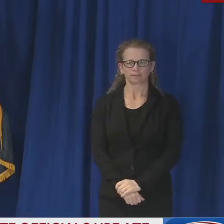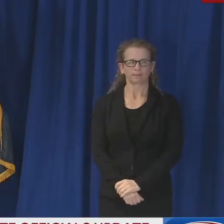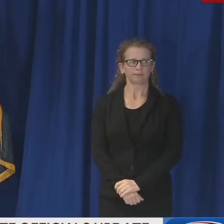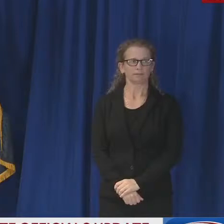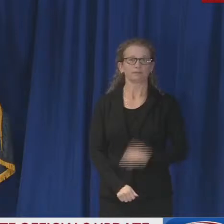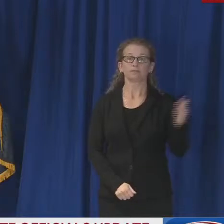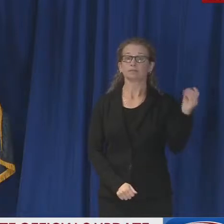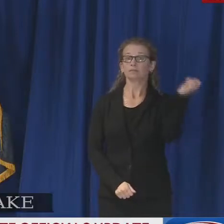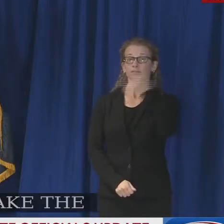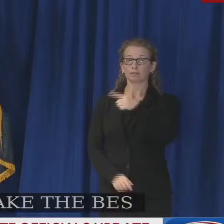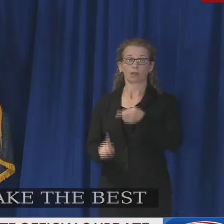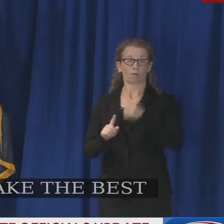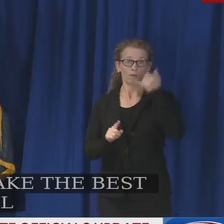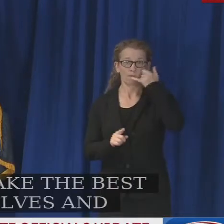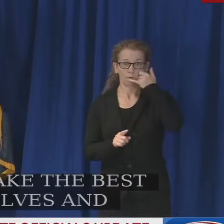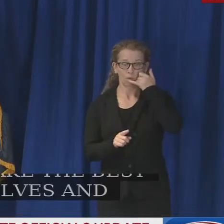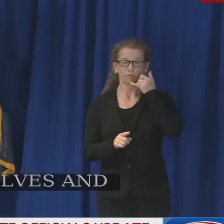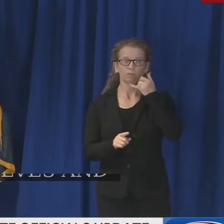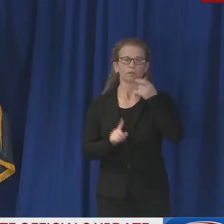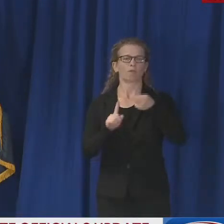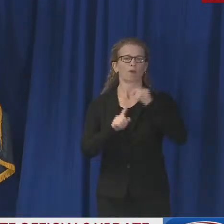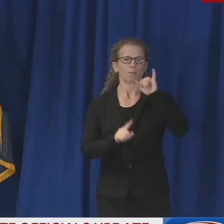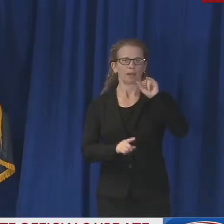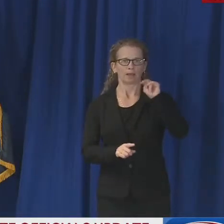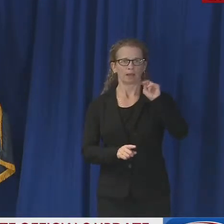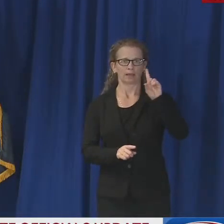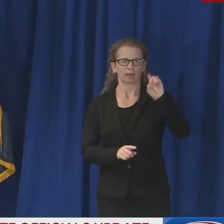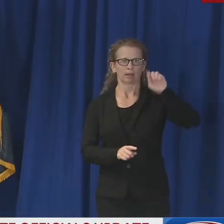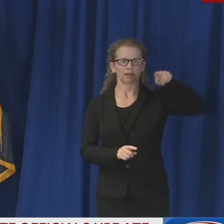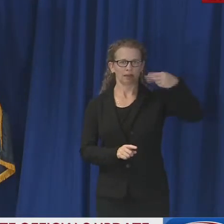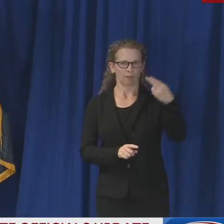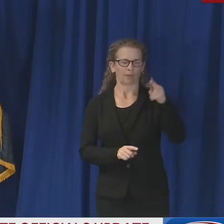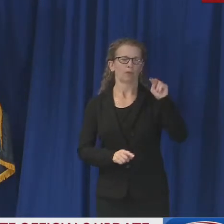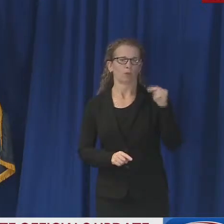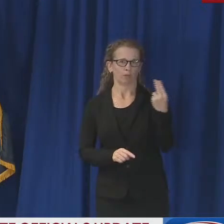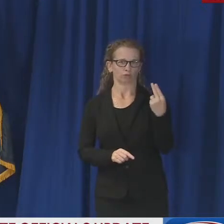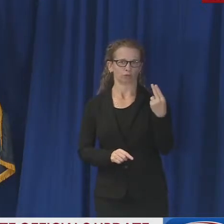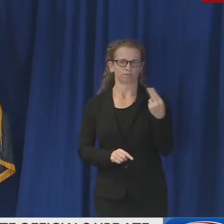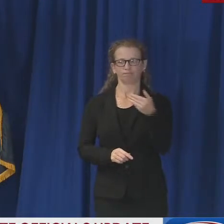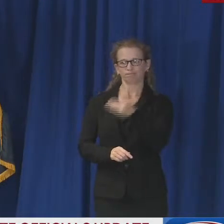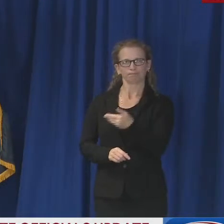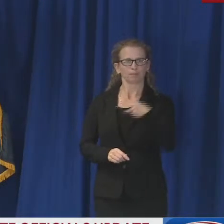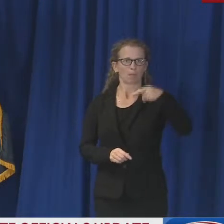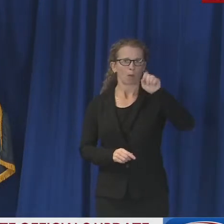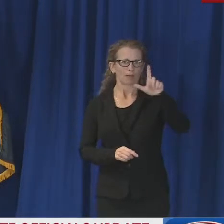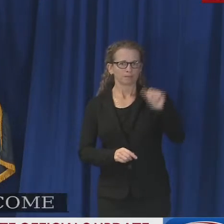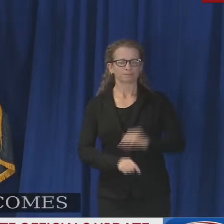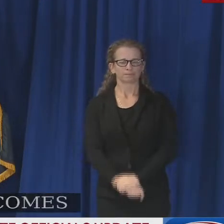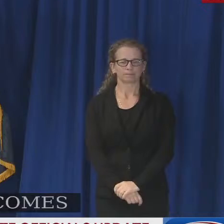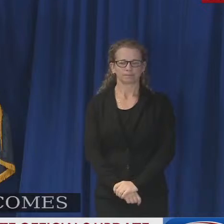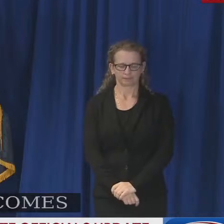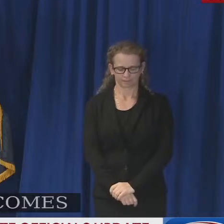And the next question comes from Paula Tracy from In Depth, New Hampshire. Paula, please go ahead with your question.